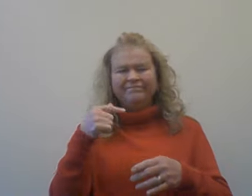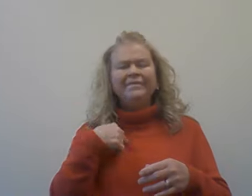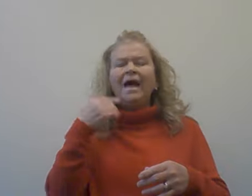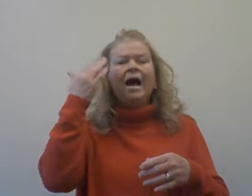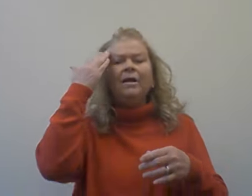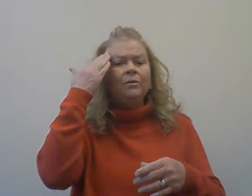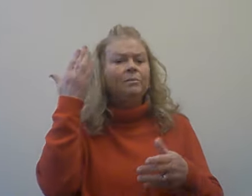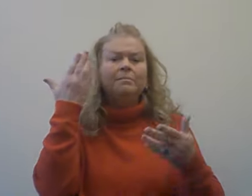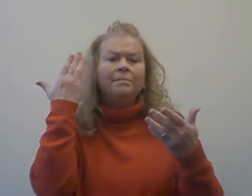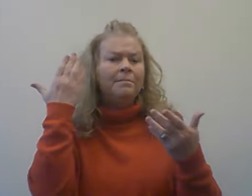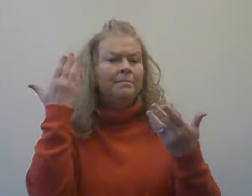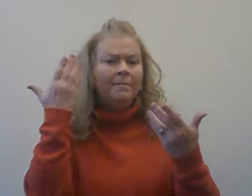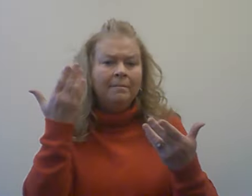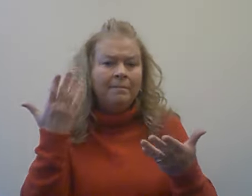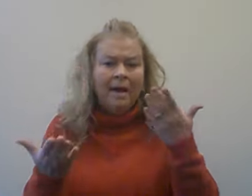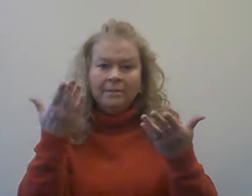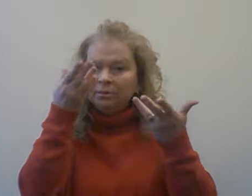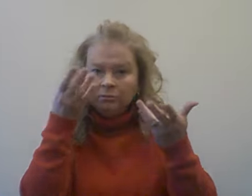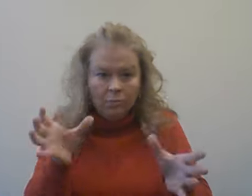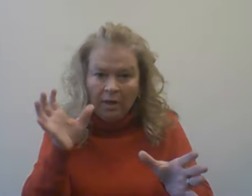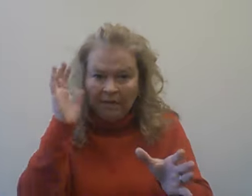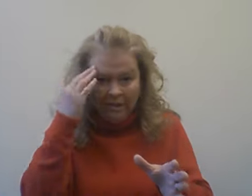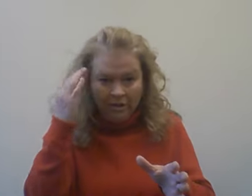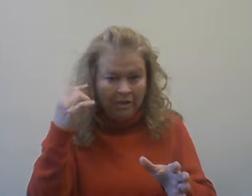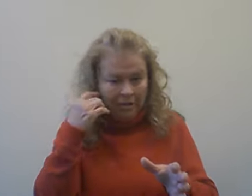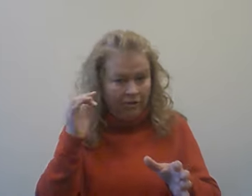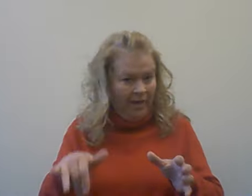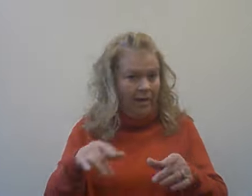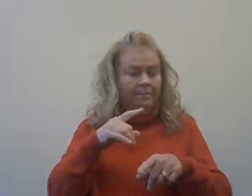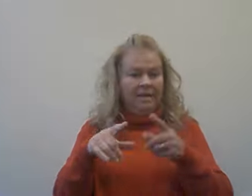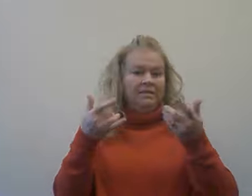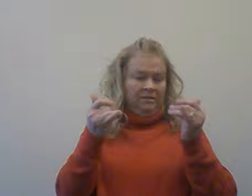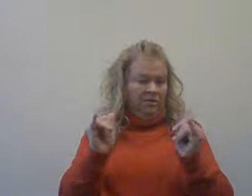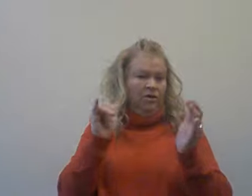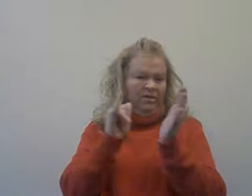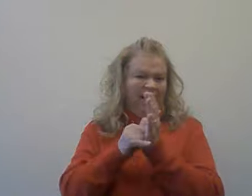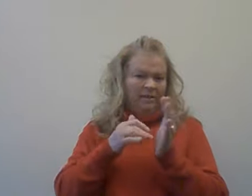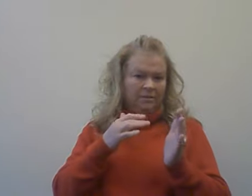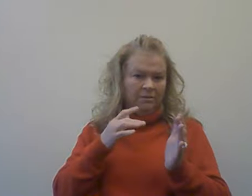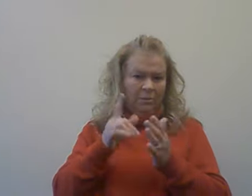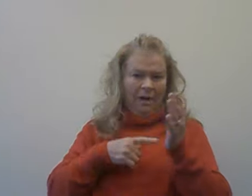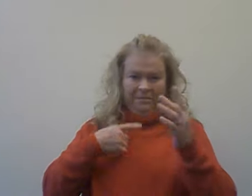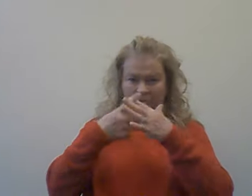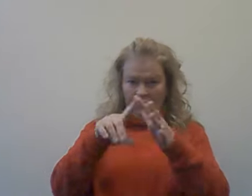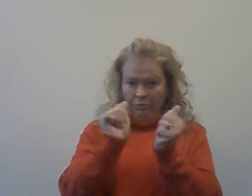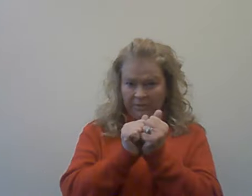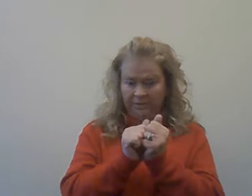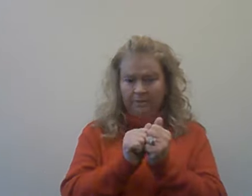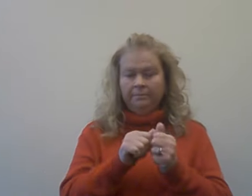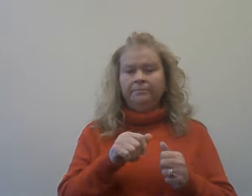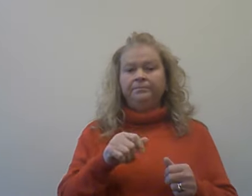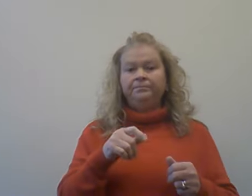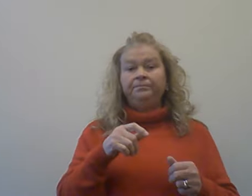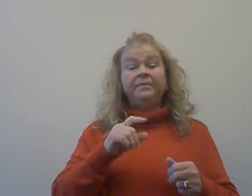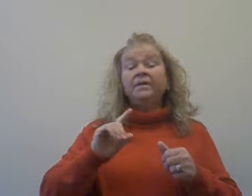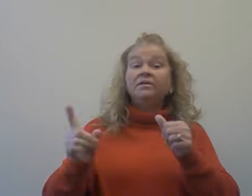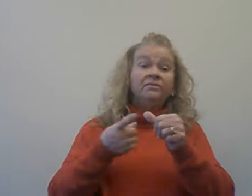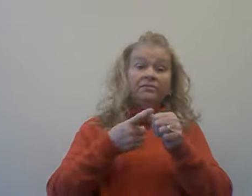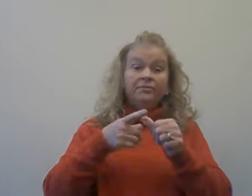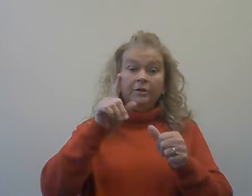fast forward to this time and you'll get right into finishing. But my number one single biggest tip when it comes to sanding is